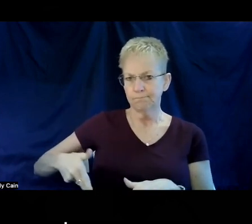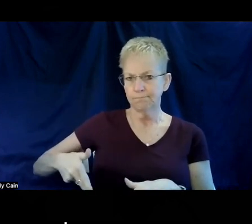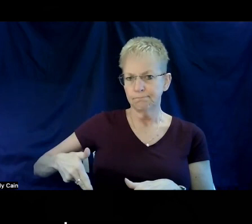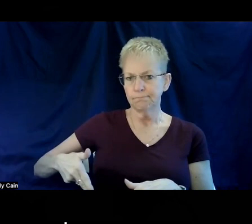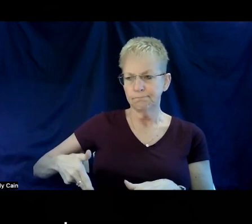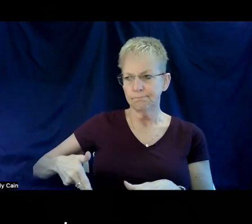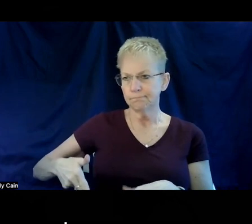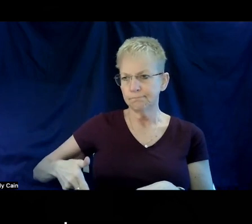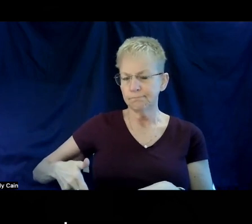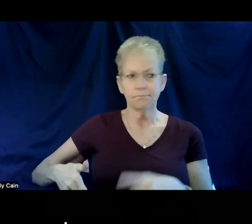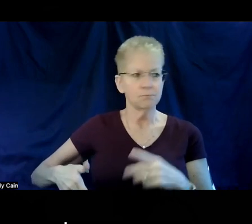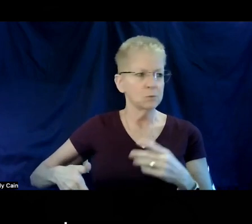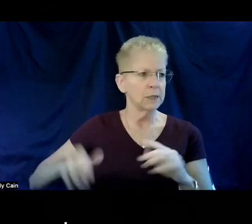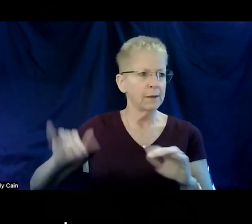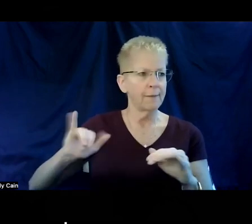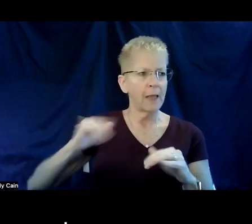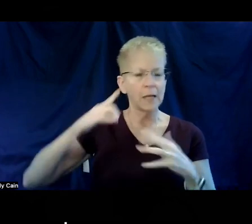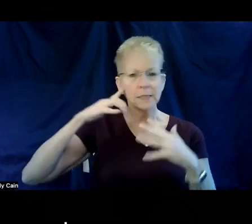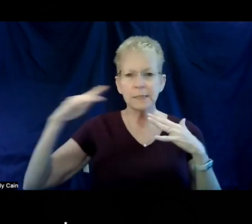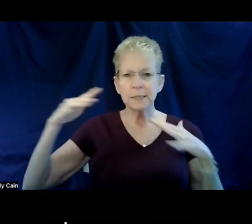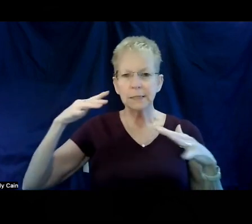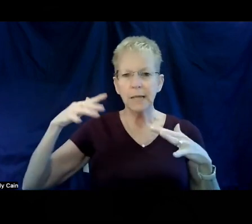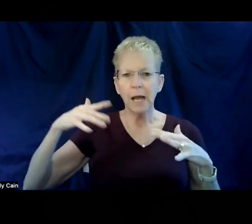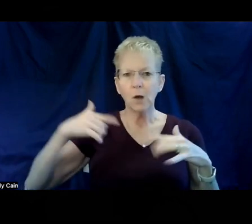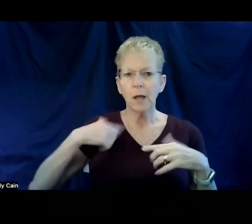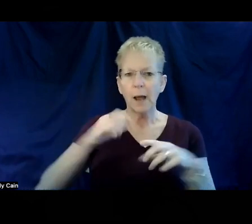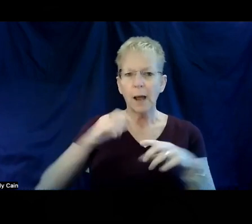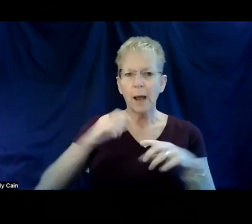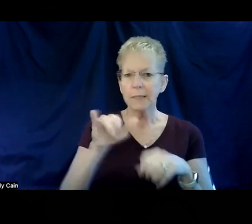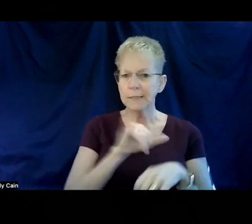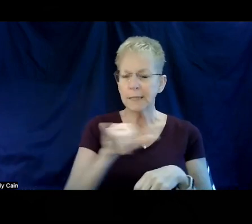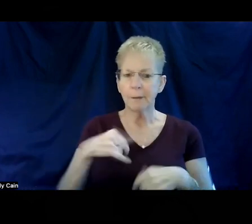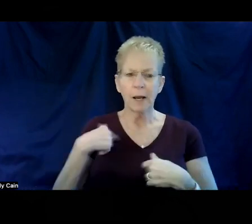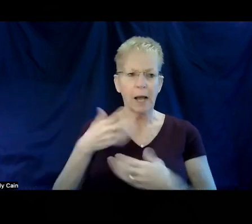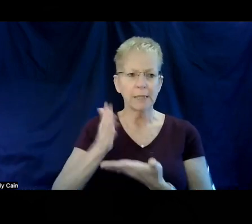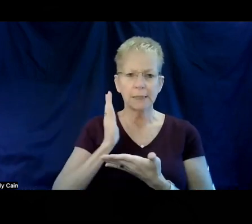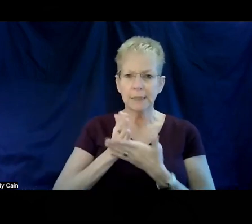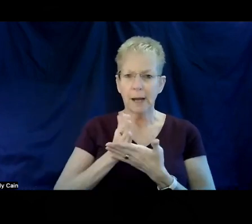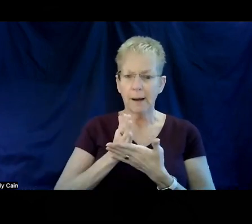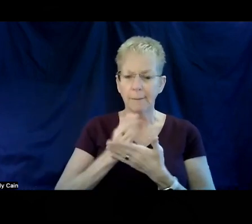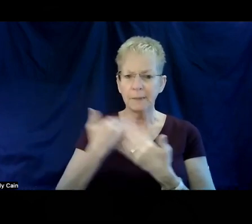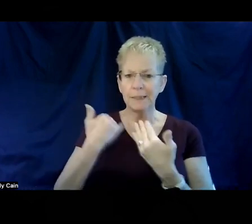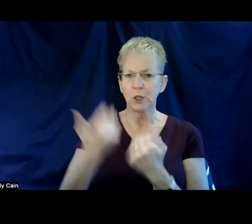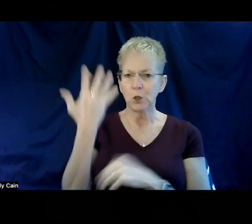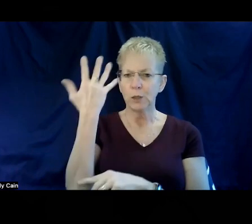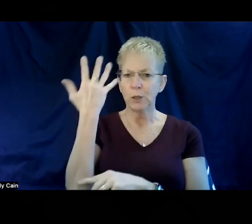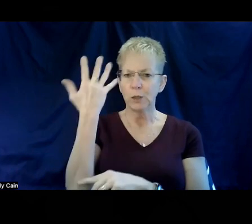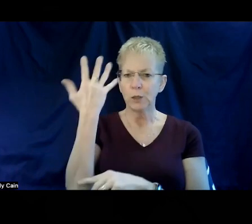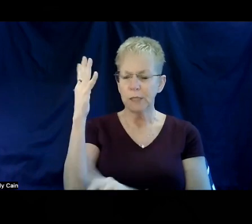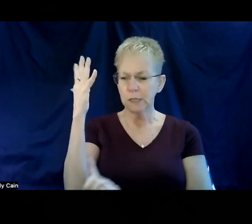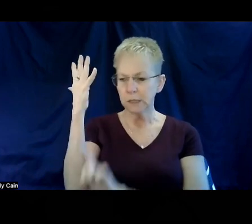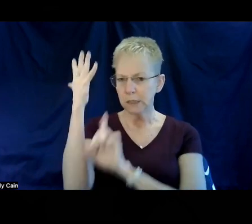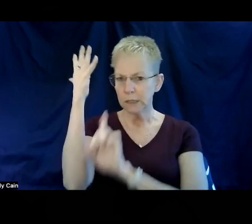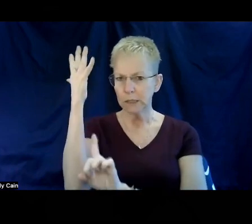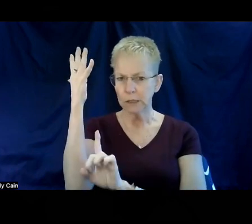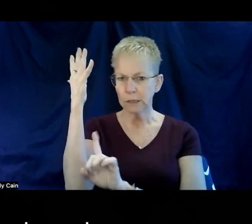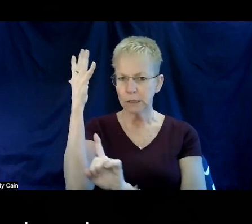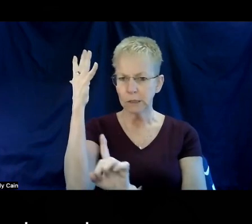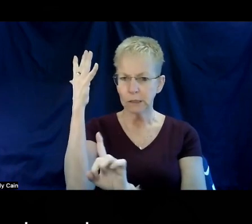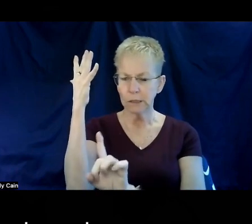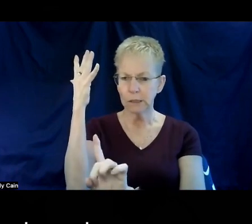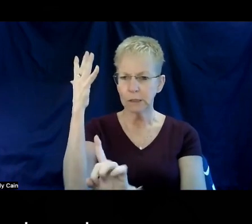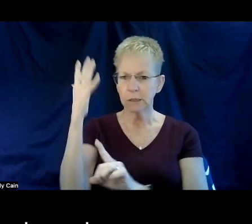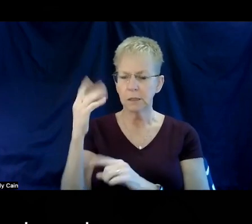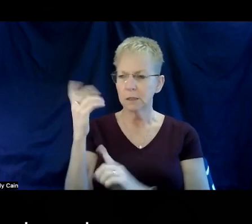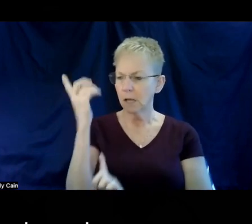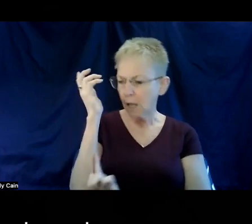sounds, probably much like the noise I was making. I stopped beside a tree about halfway to Kaz's location. I edged